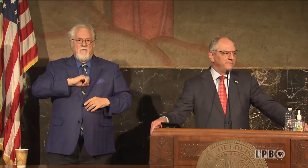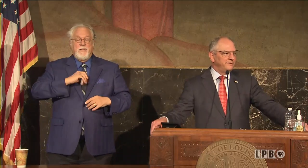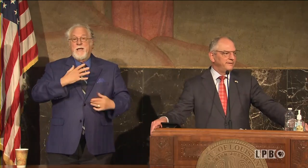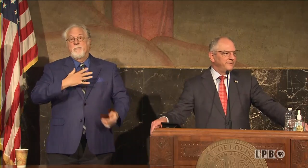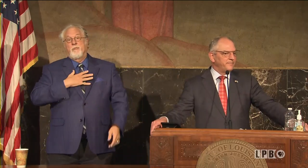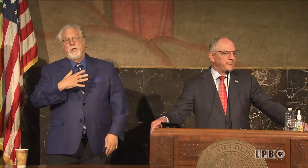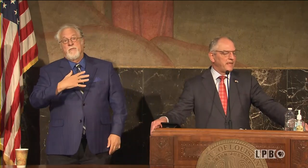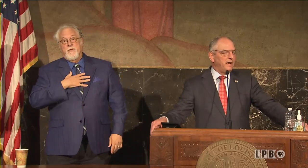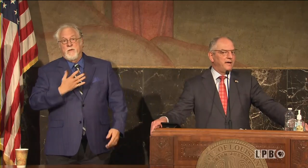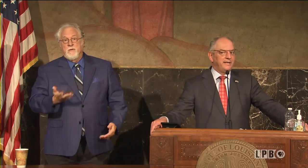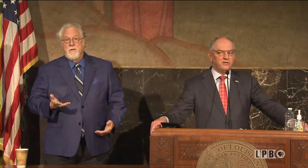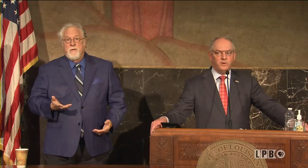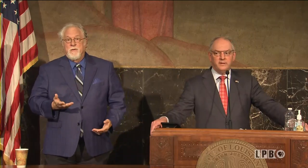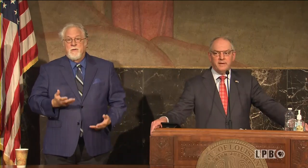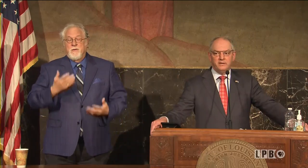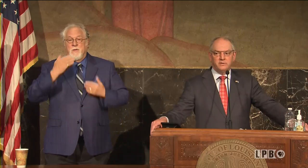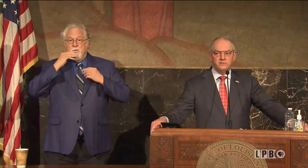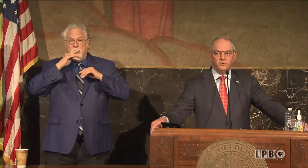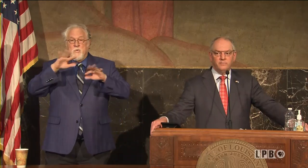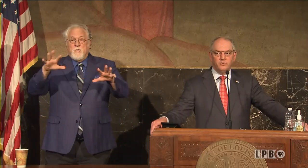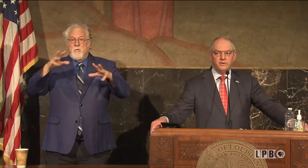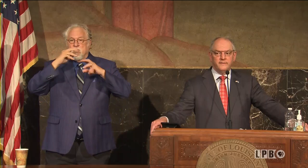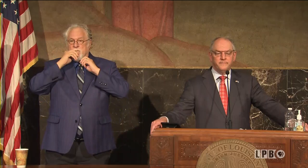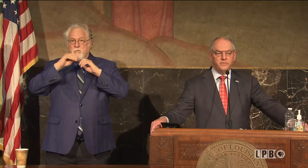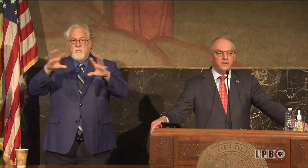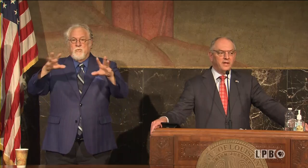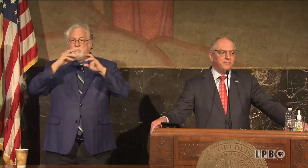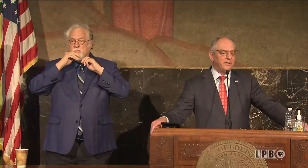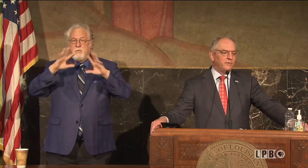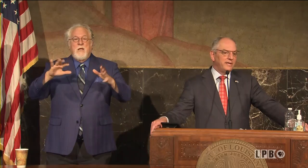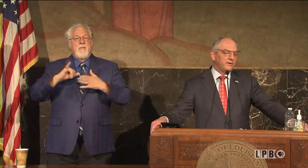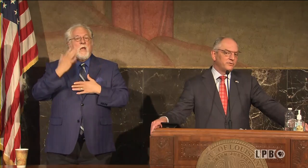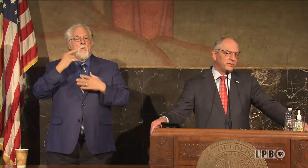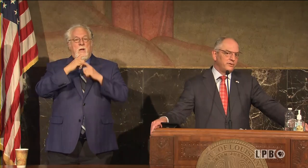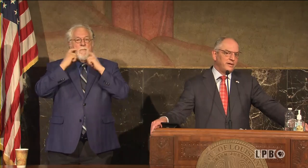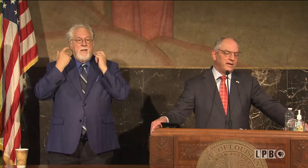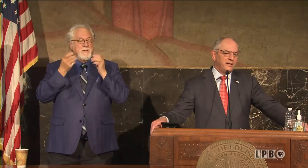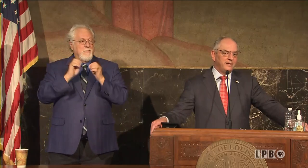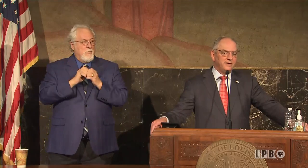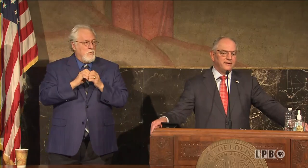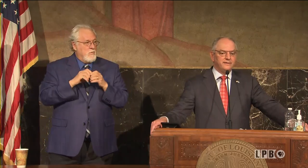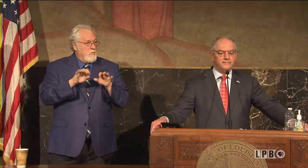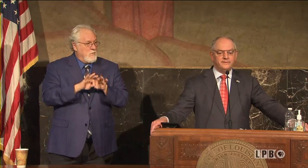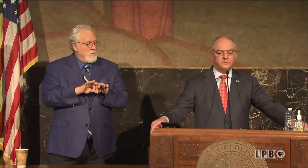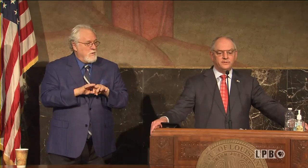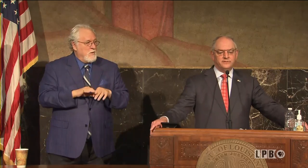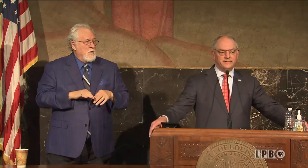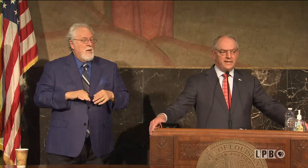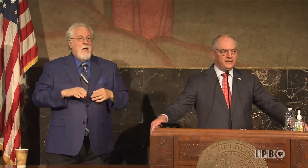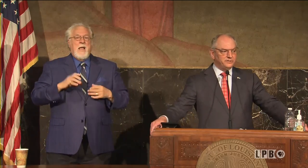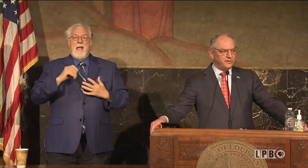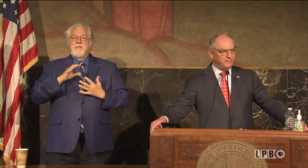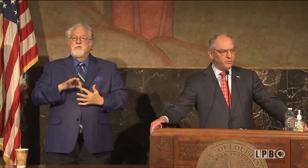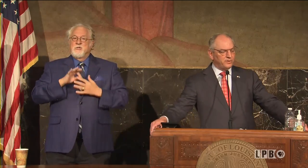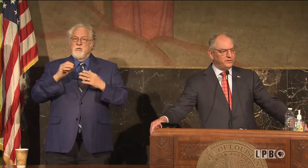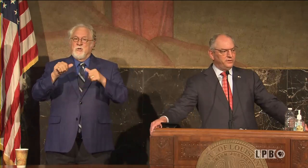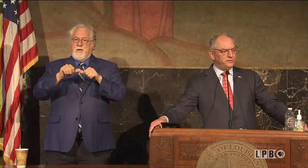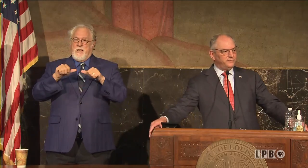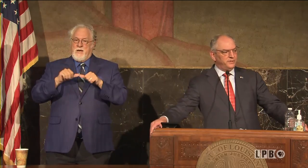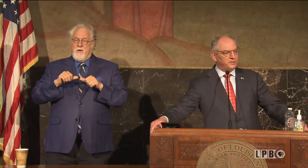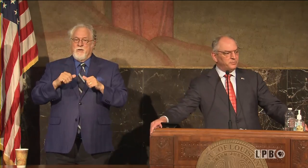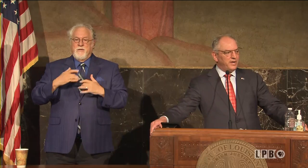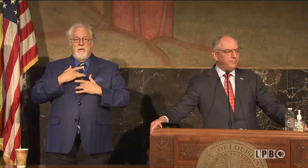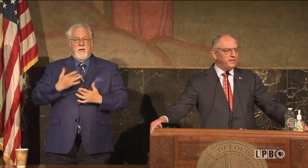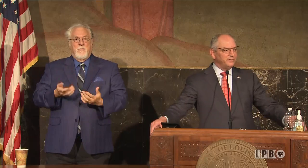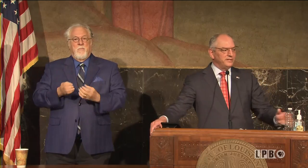breathing. And that's why the mask is so important. And by the way, there's certain settings that are more